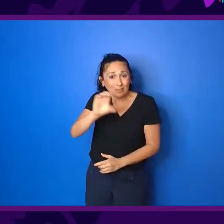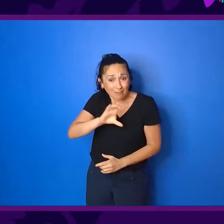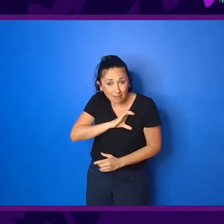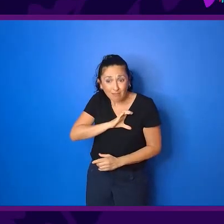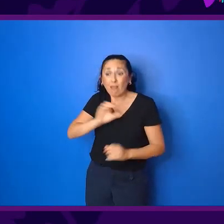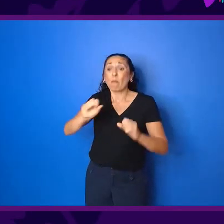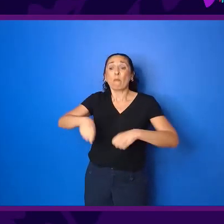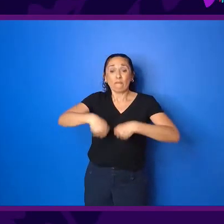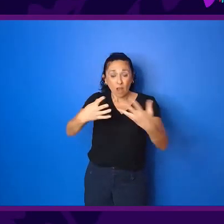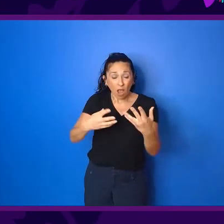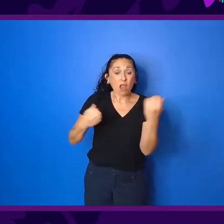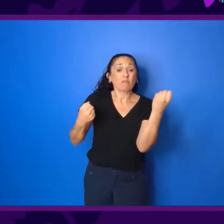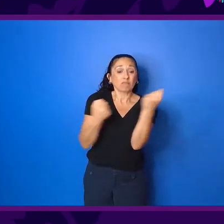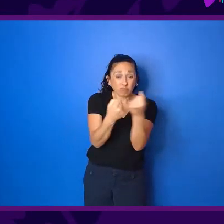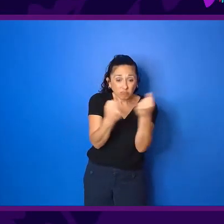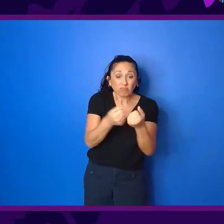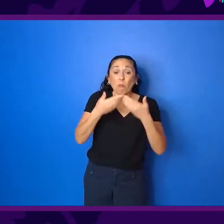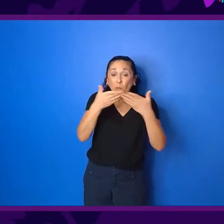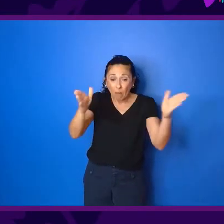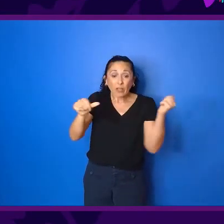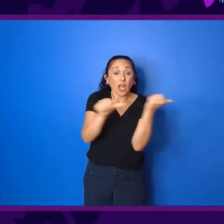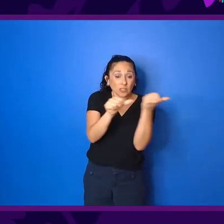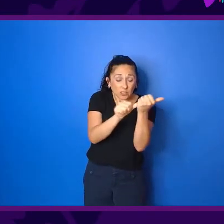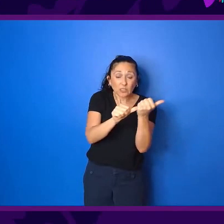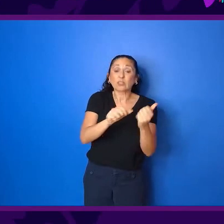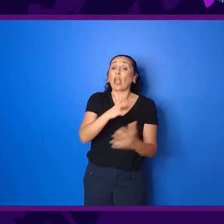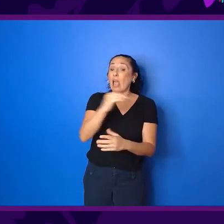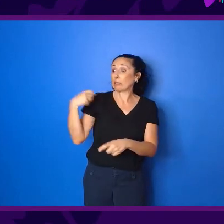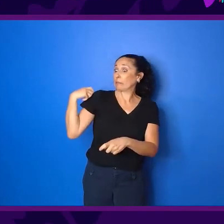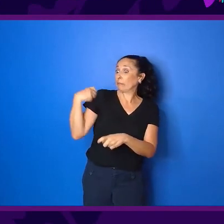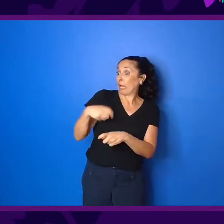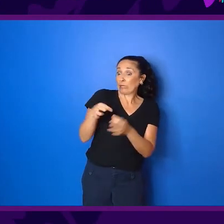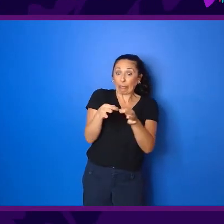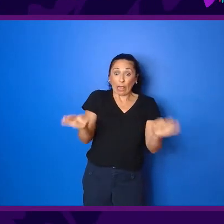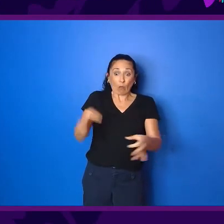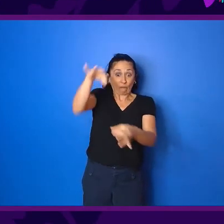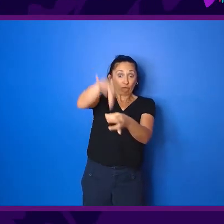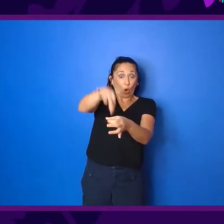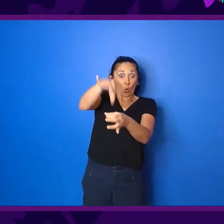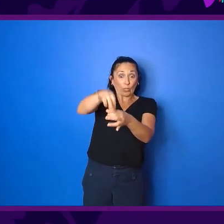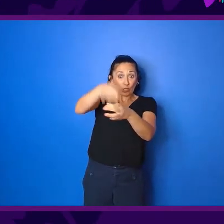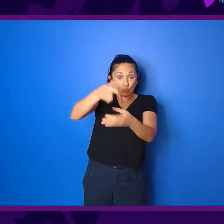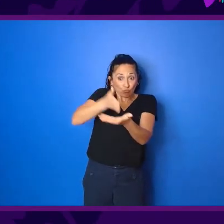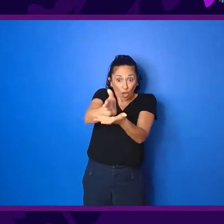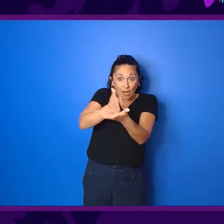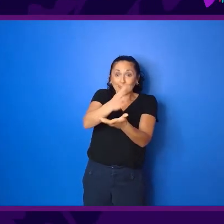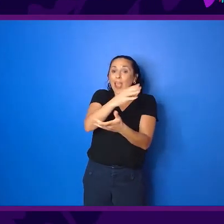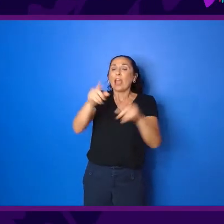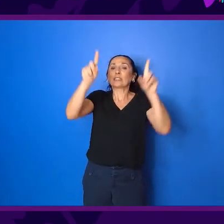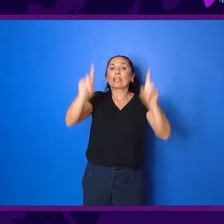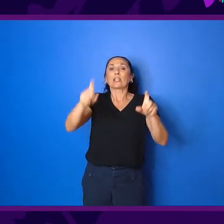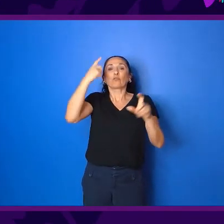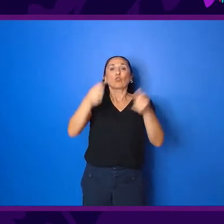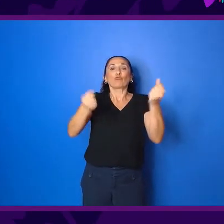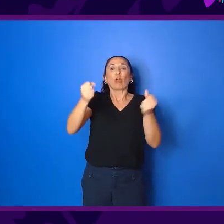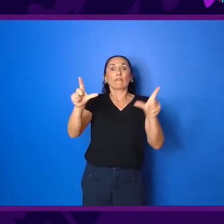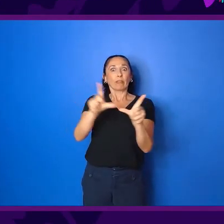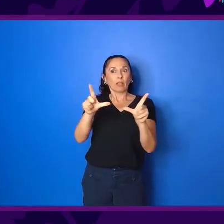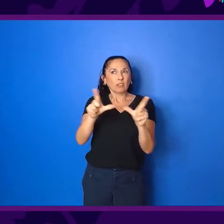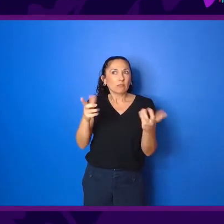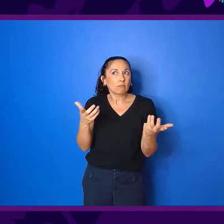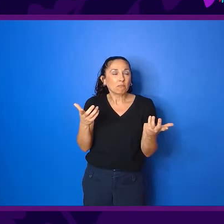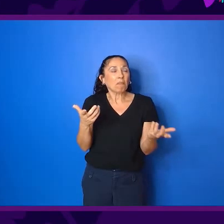and pensions and creating Spanish language voting ballots and driver's tests. It's a little